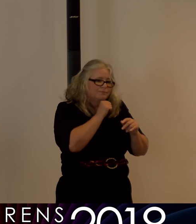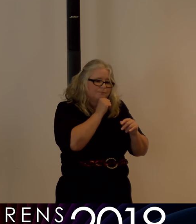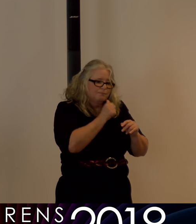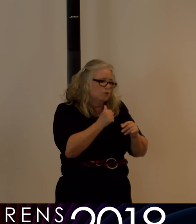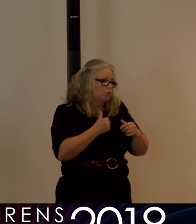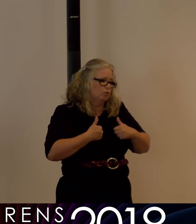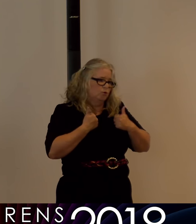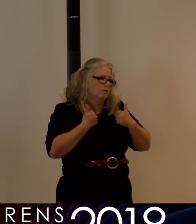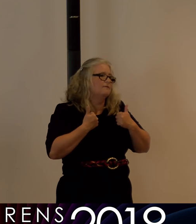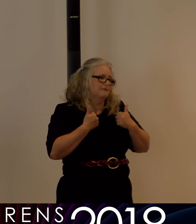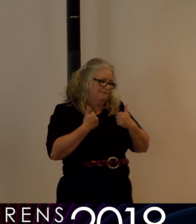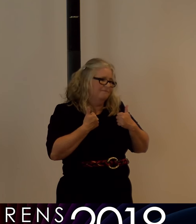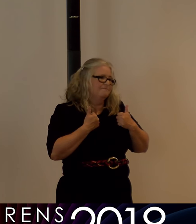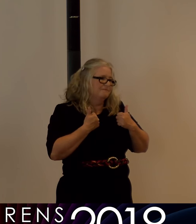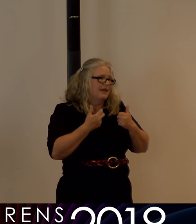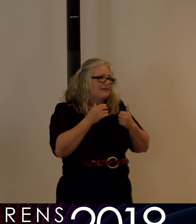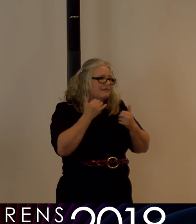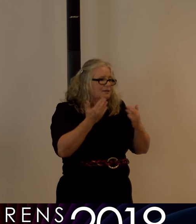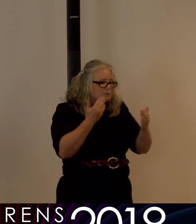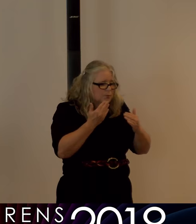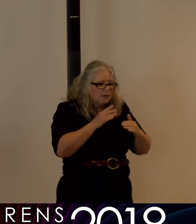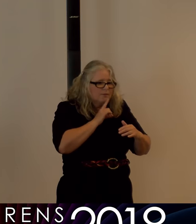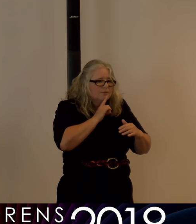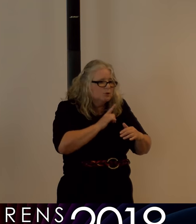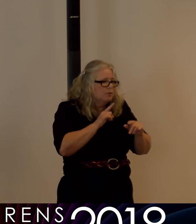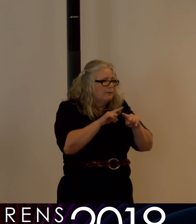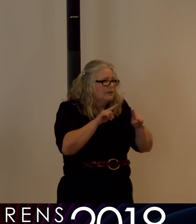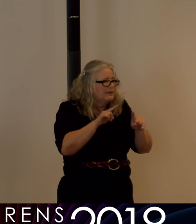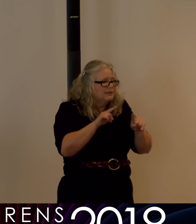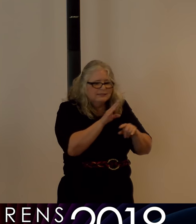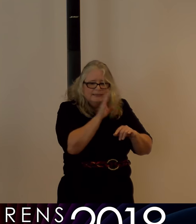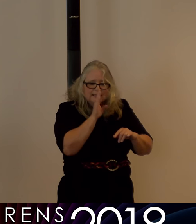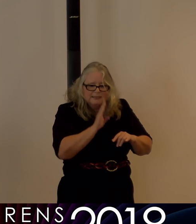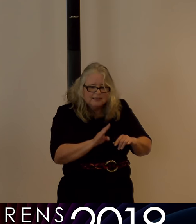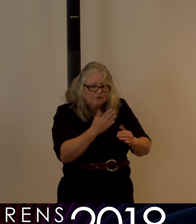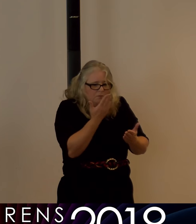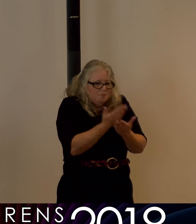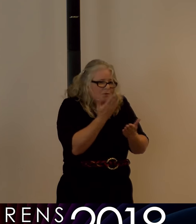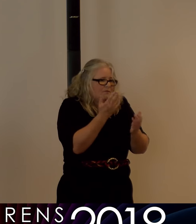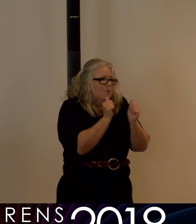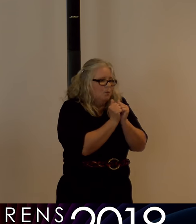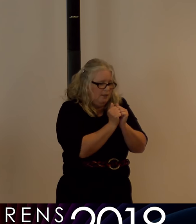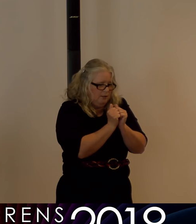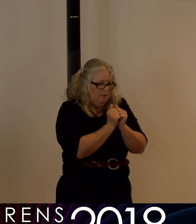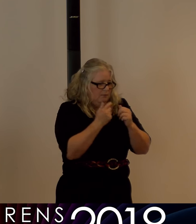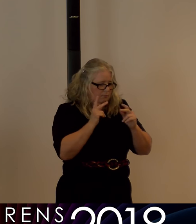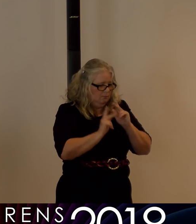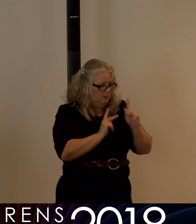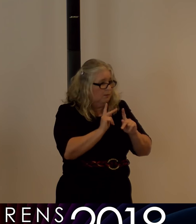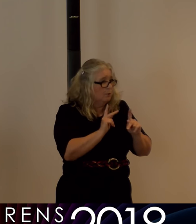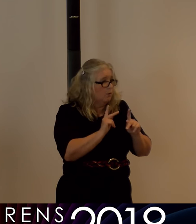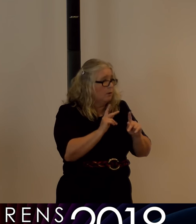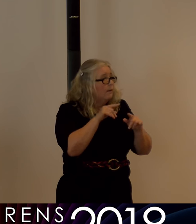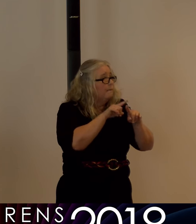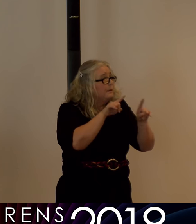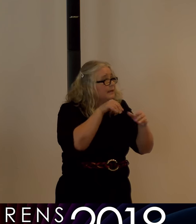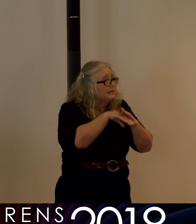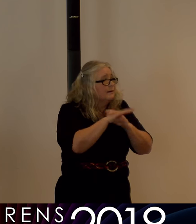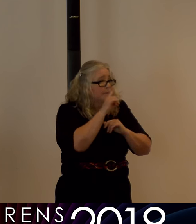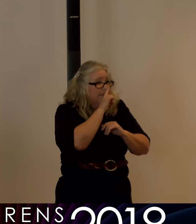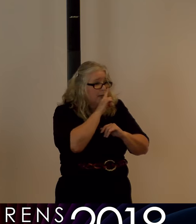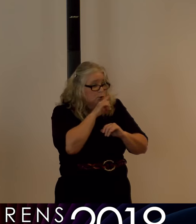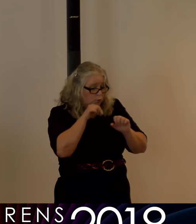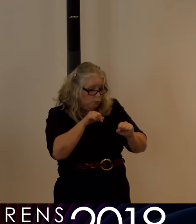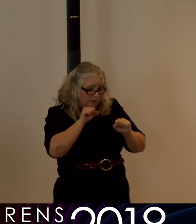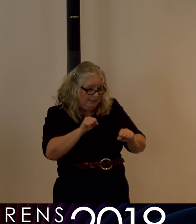that probably is true, although it's never been proven in humans. In mice, you can look at that, and that's exactly what happens. In